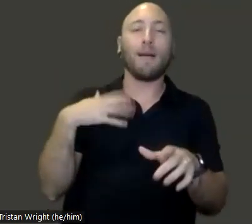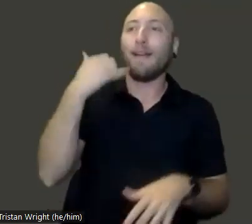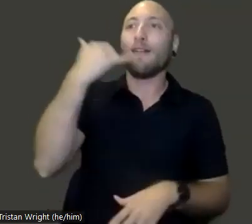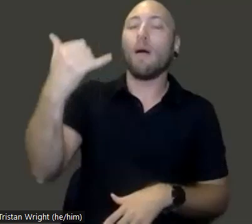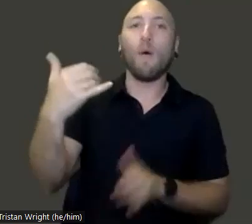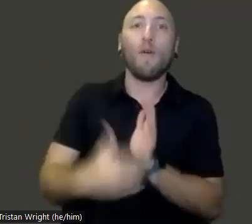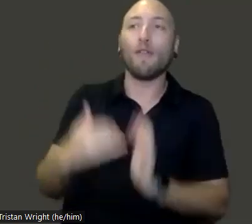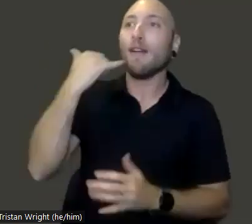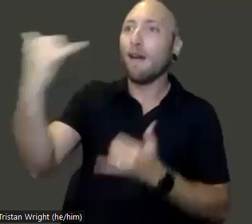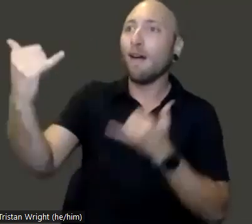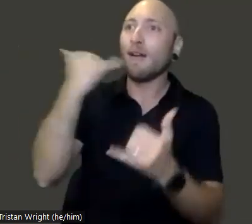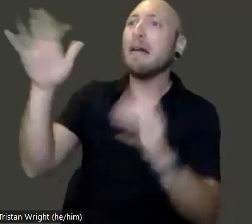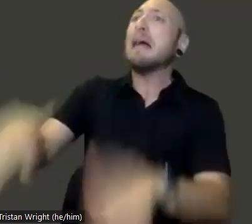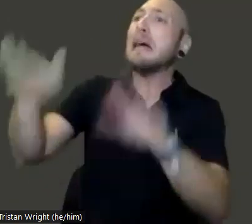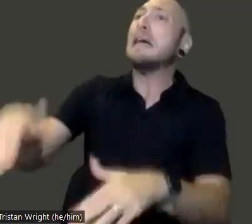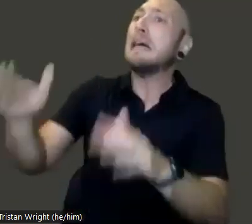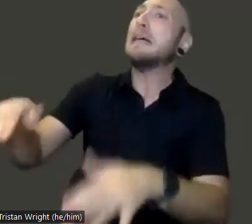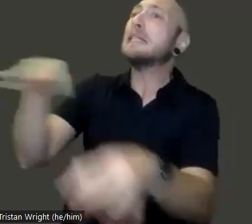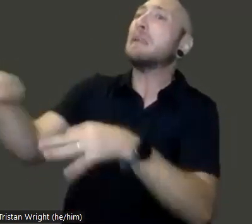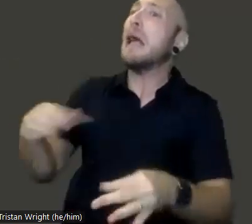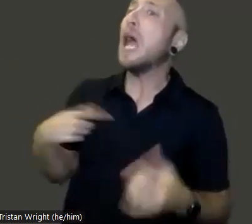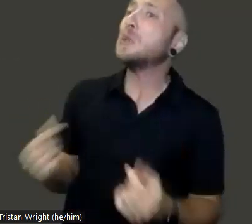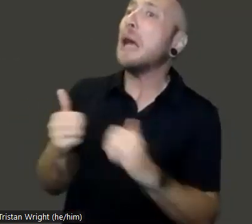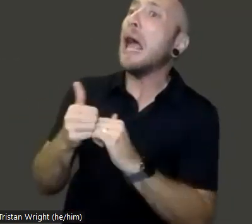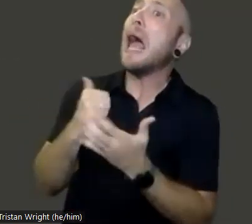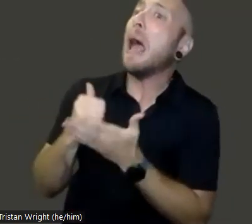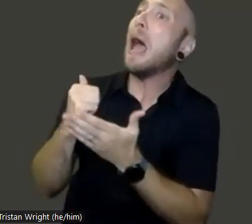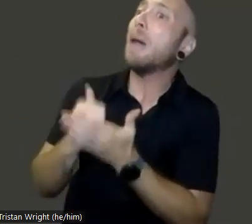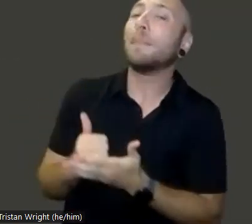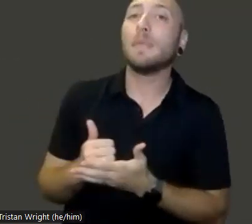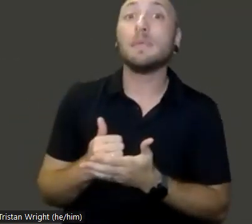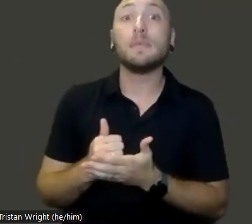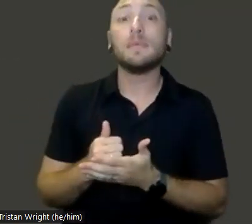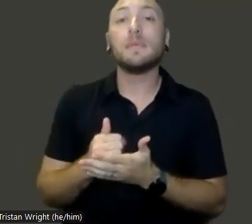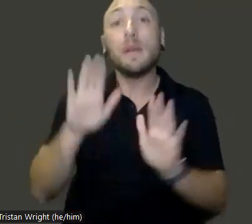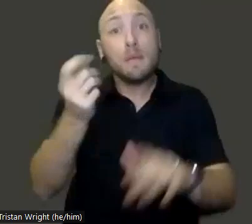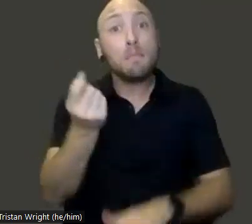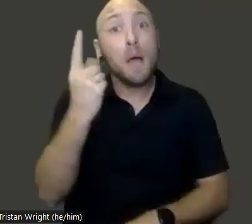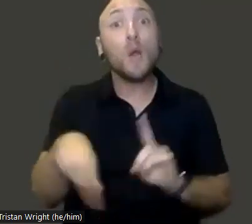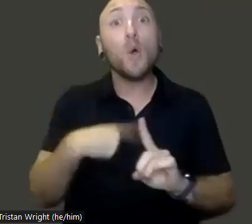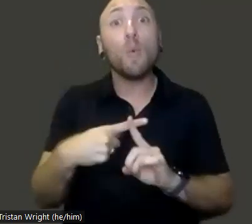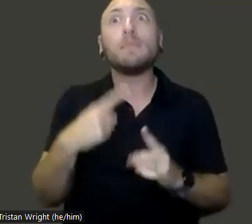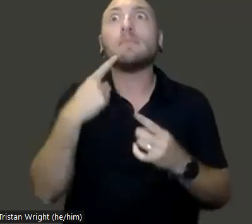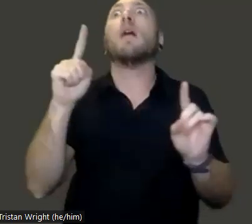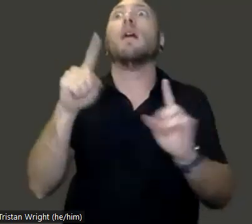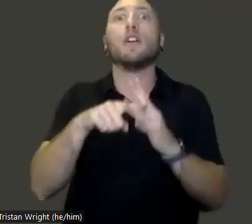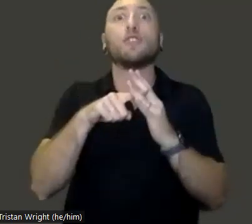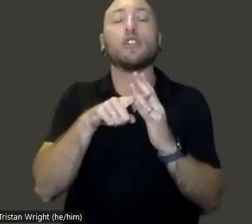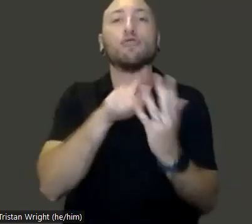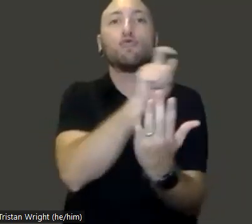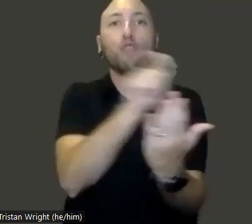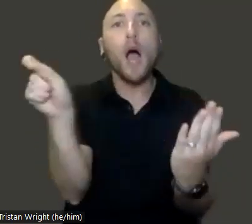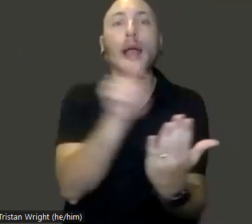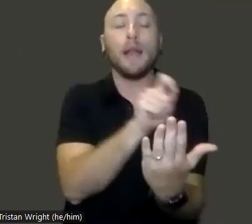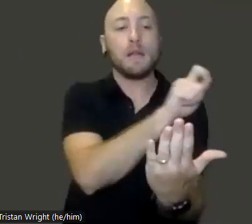over, like, what do I do? What do I do? You know, but when I started getting that stuff down on paper, that's when I really